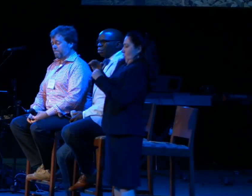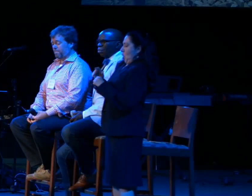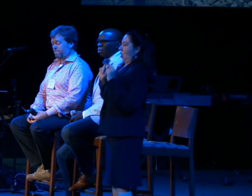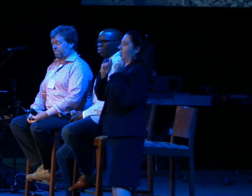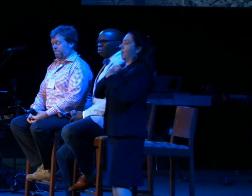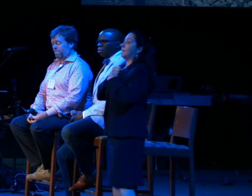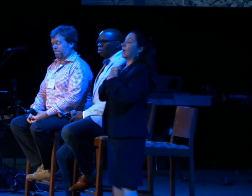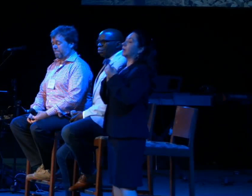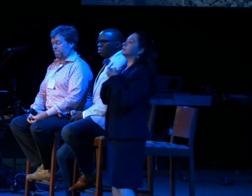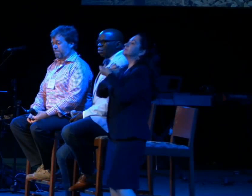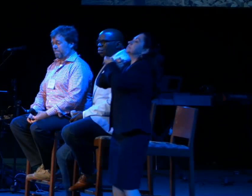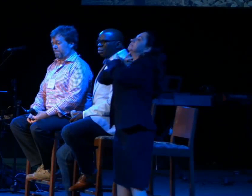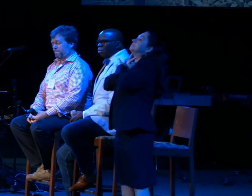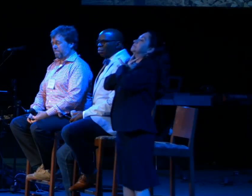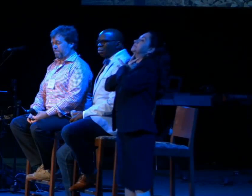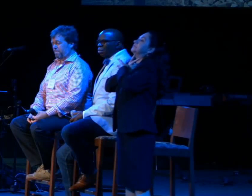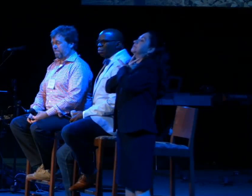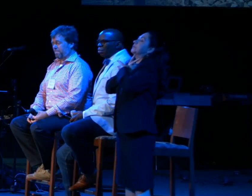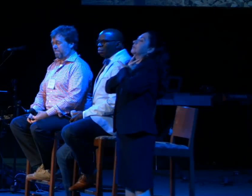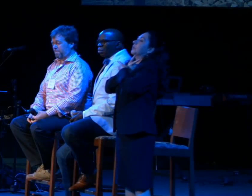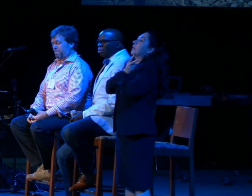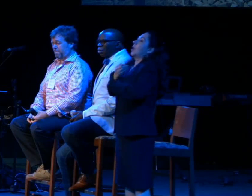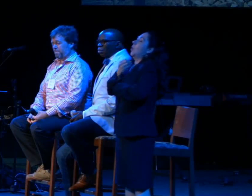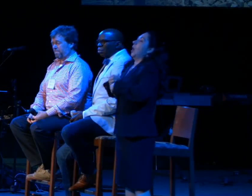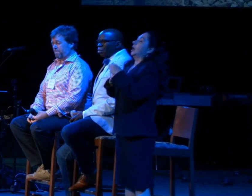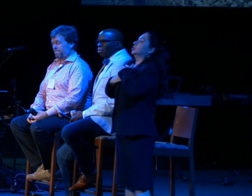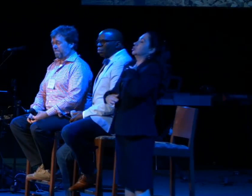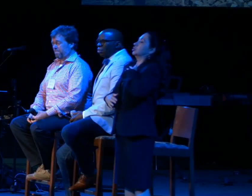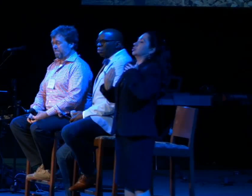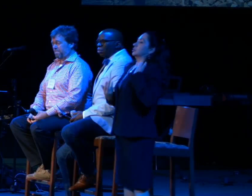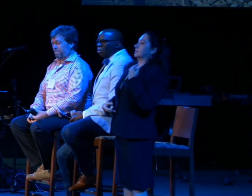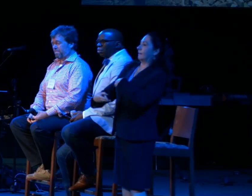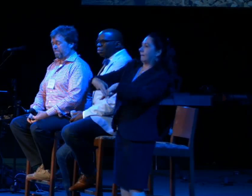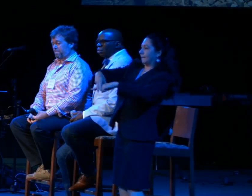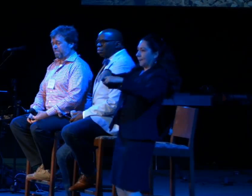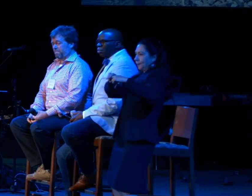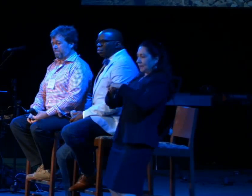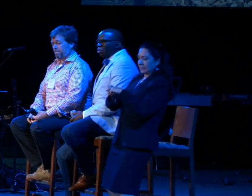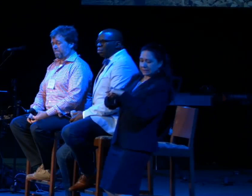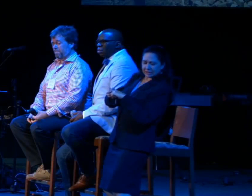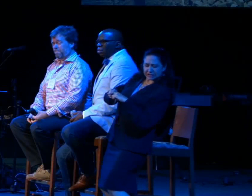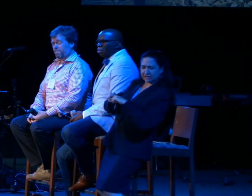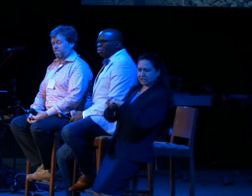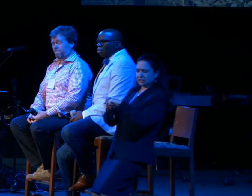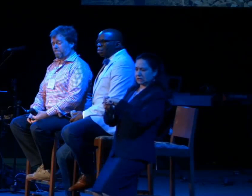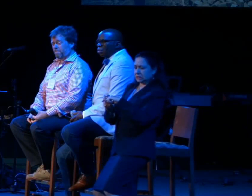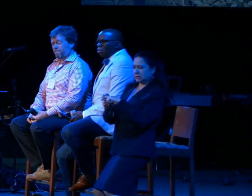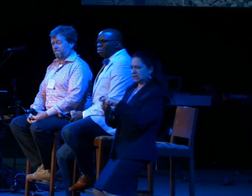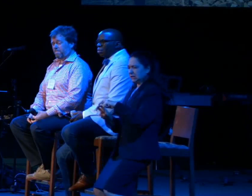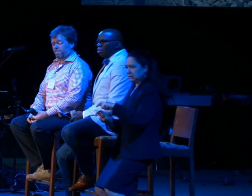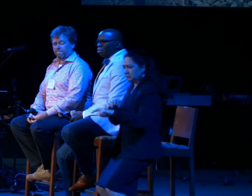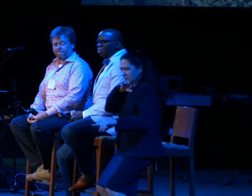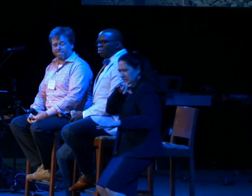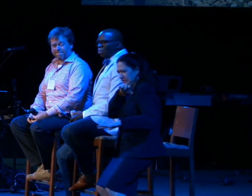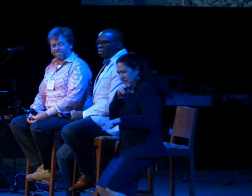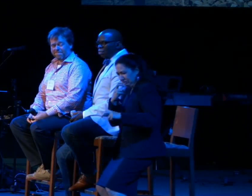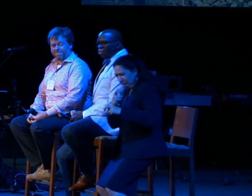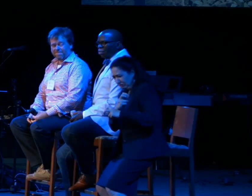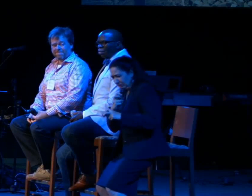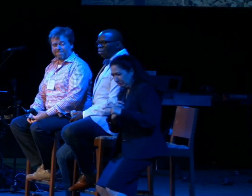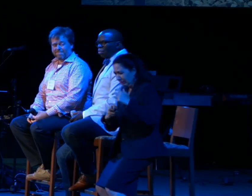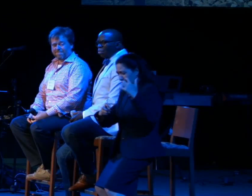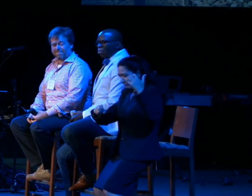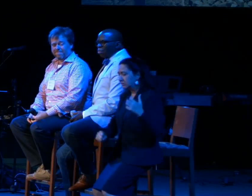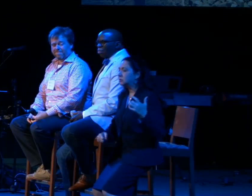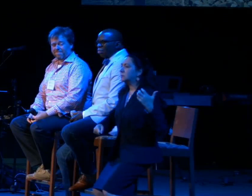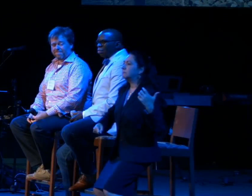his tux and starched white shirt and sat on the ragged, jagged, dusty rubble of this